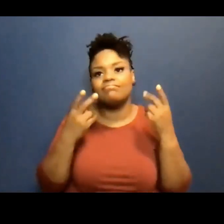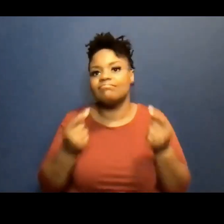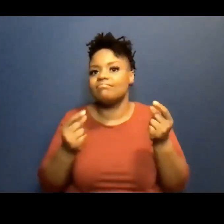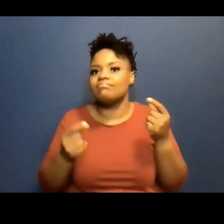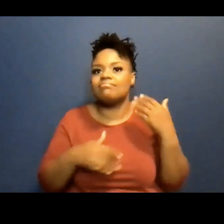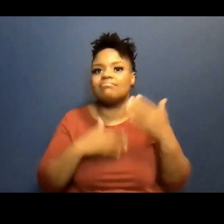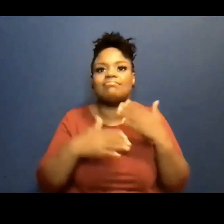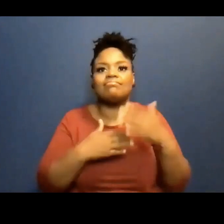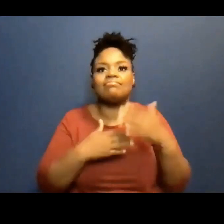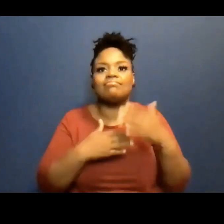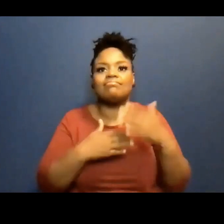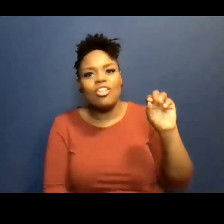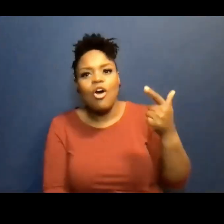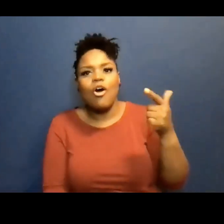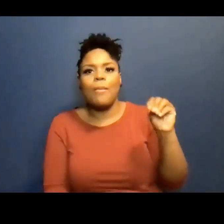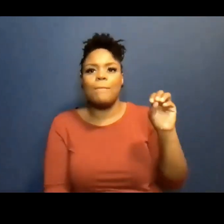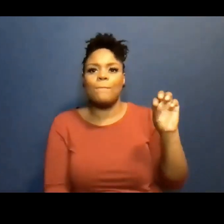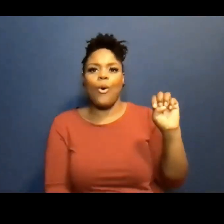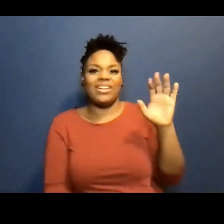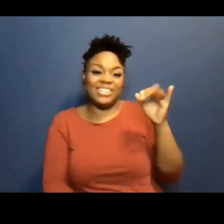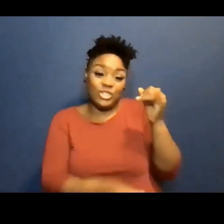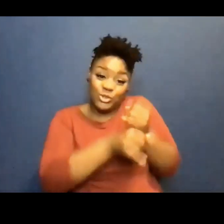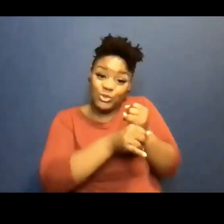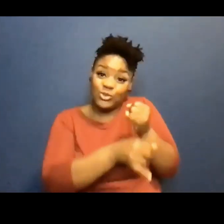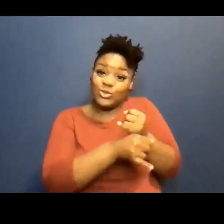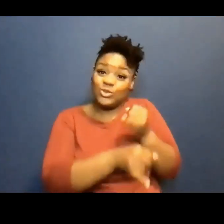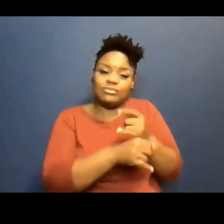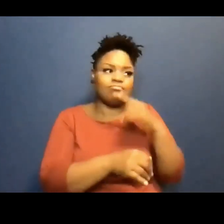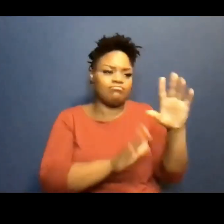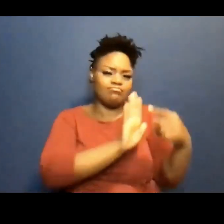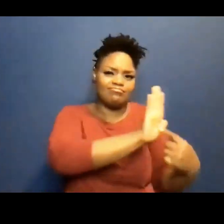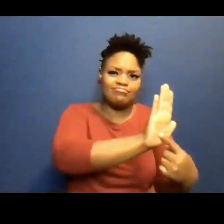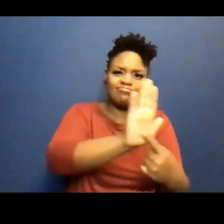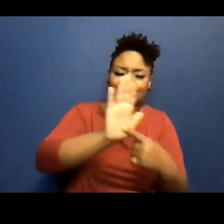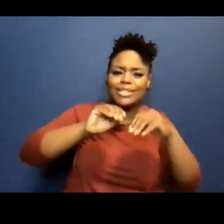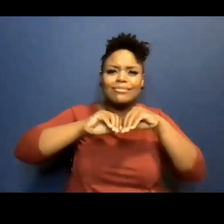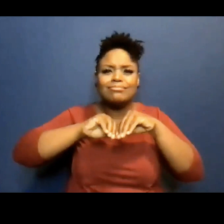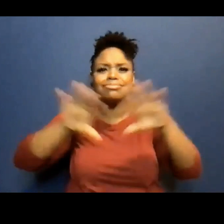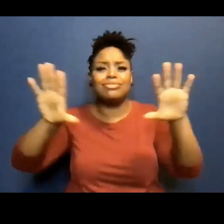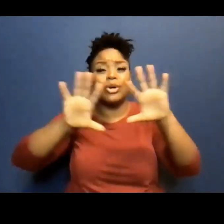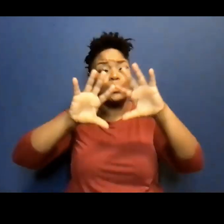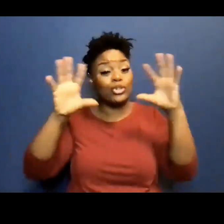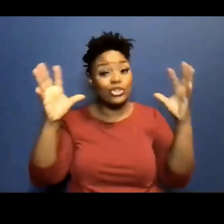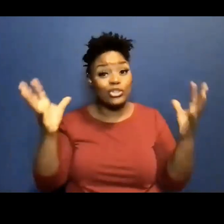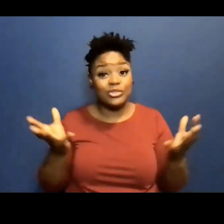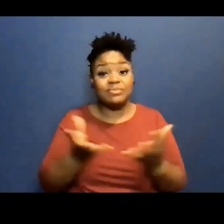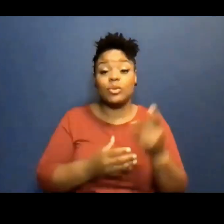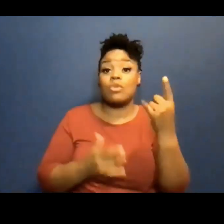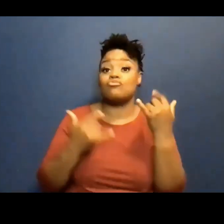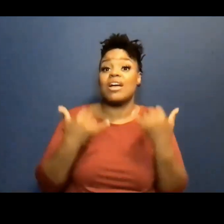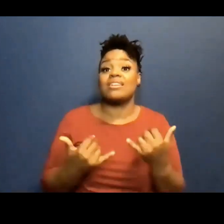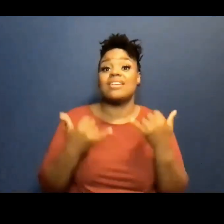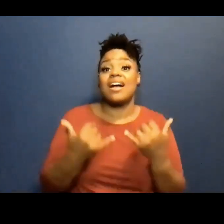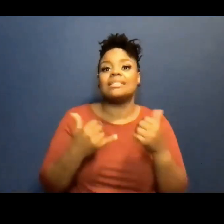be growing pains, right? It's not easy. We're in uncharted waters, but it's amazing